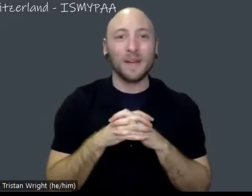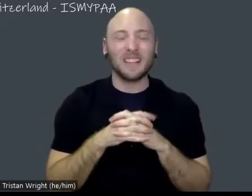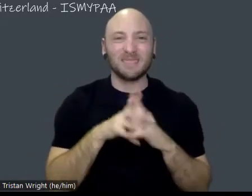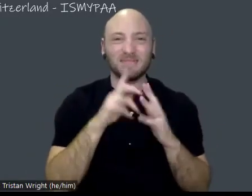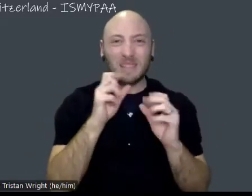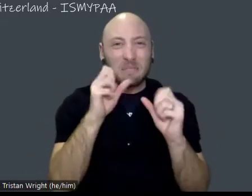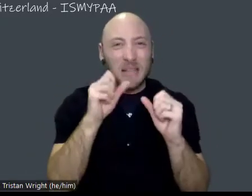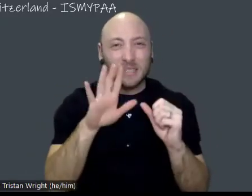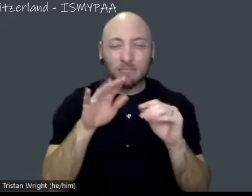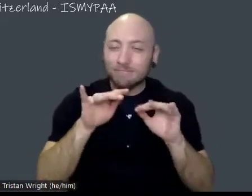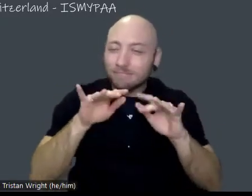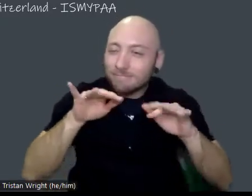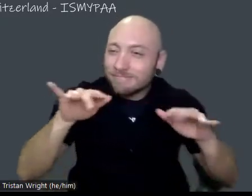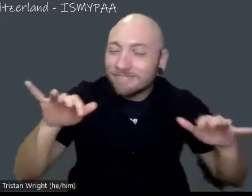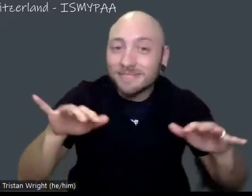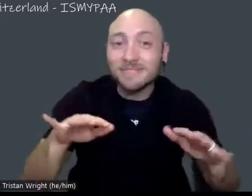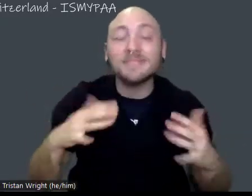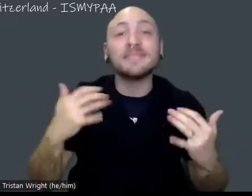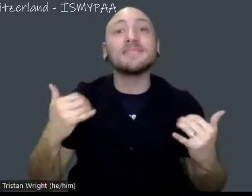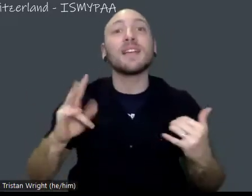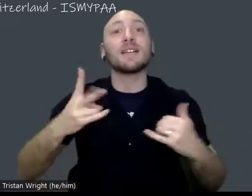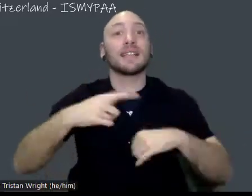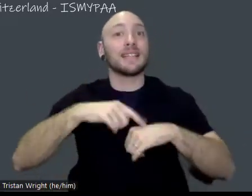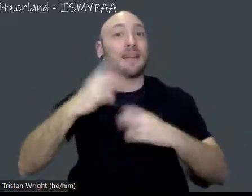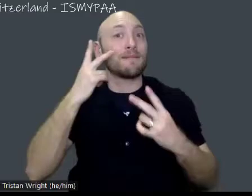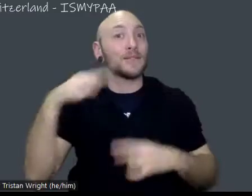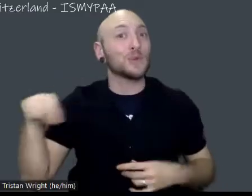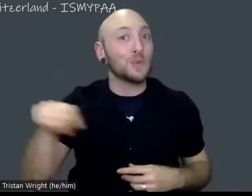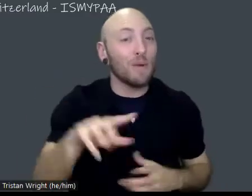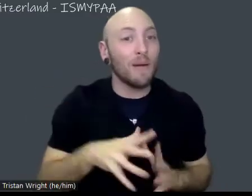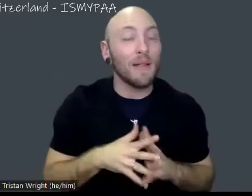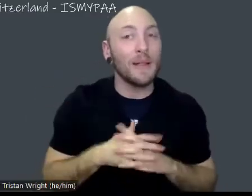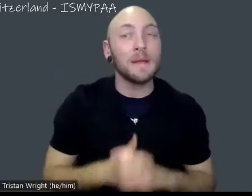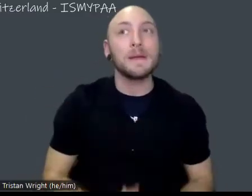amazing. It's my second time here and I am